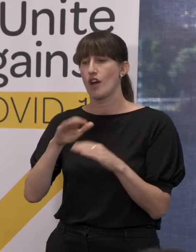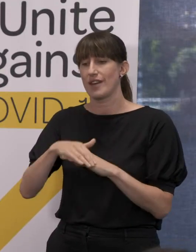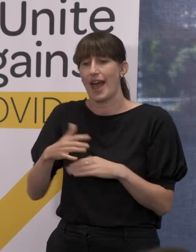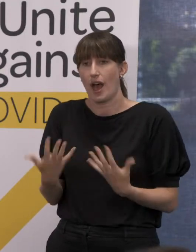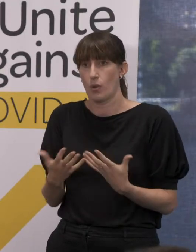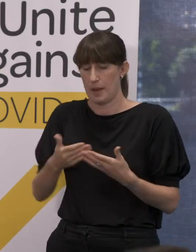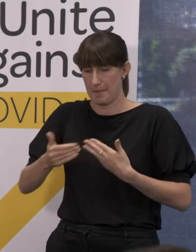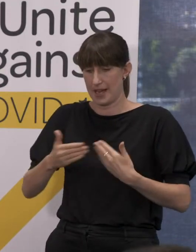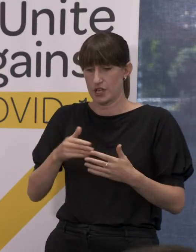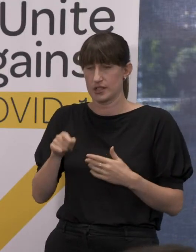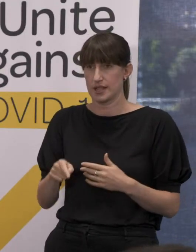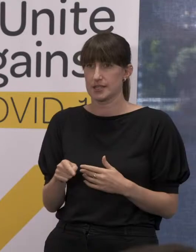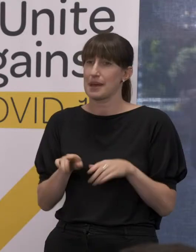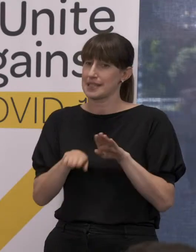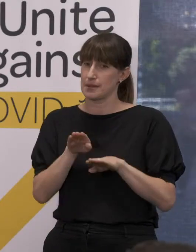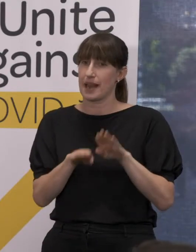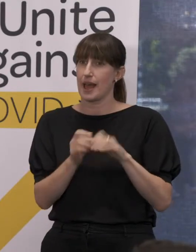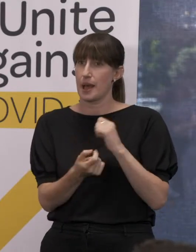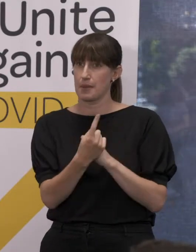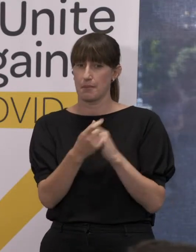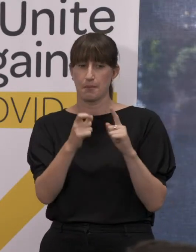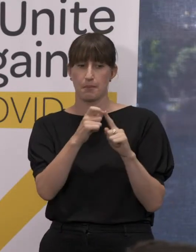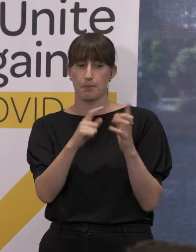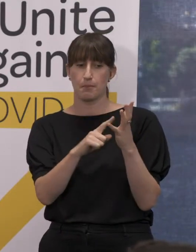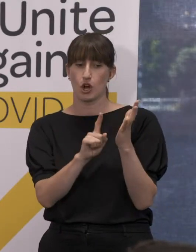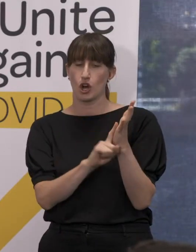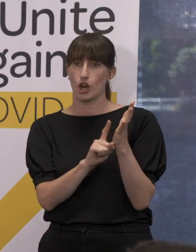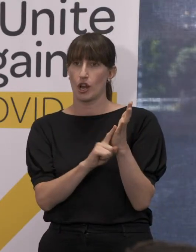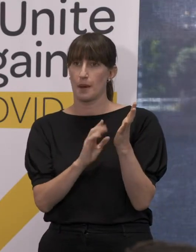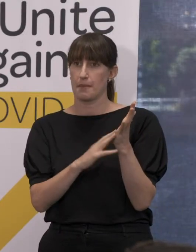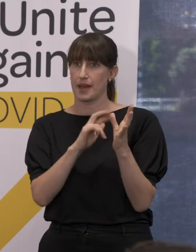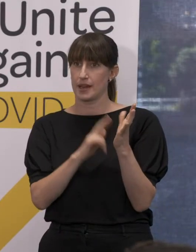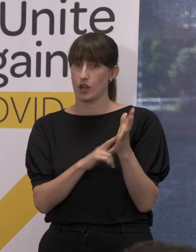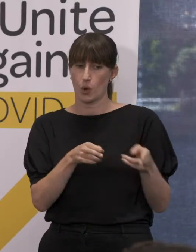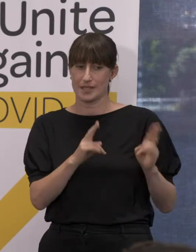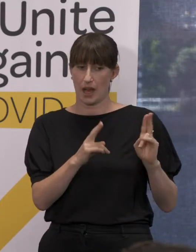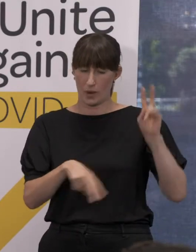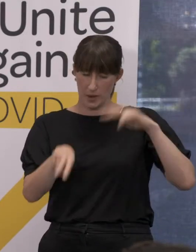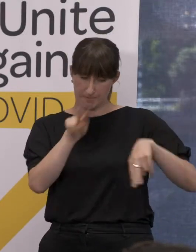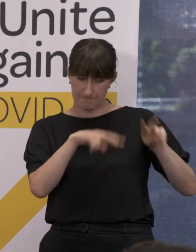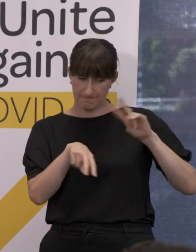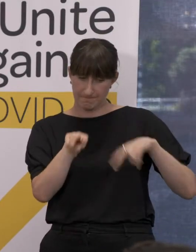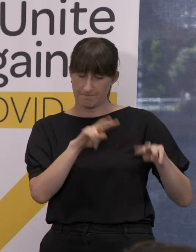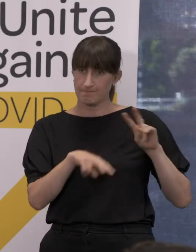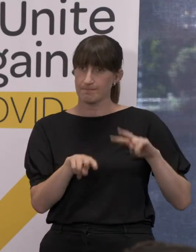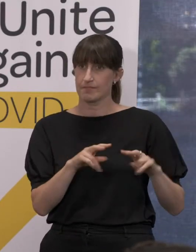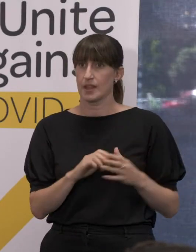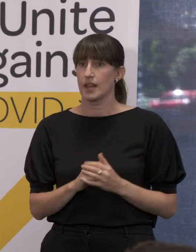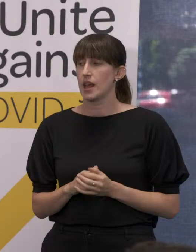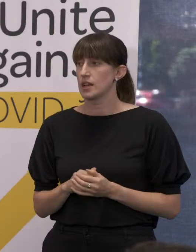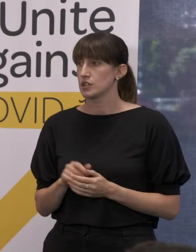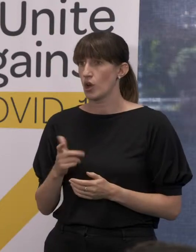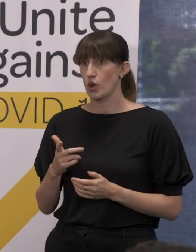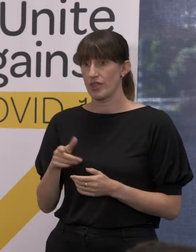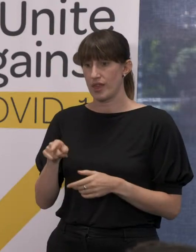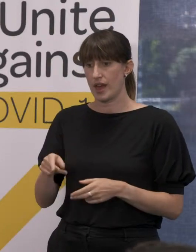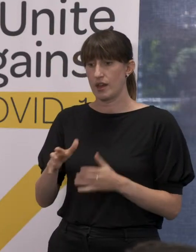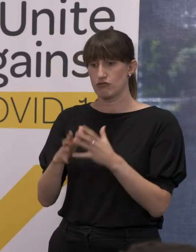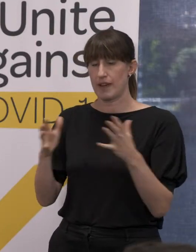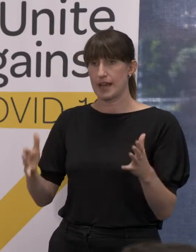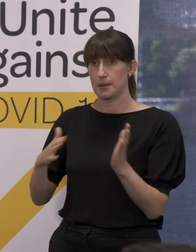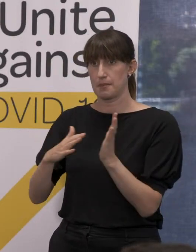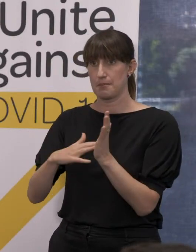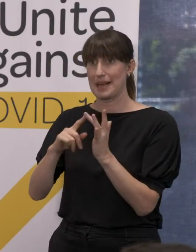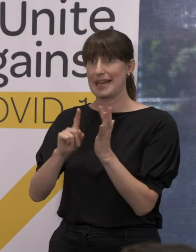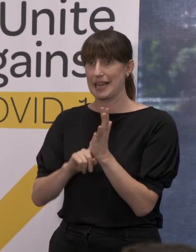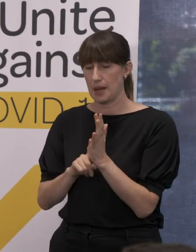previously, so we are looking at, again, a similar approach. I should say that an assessment of the ventilation in that facility was already in progress, so that will be a